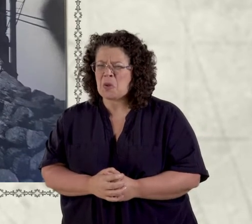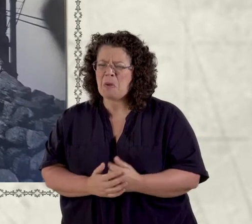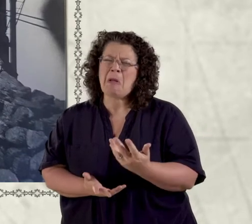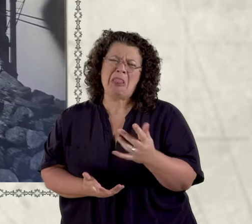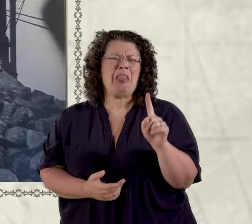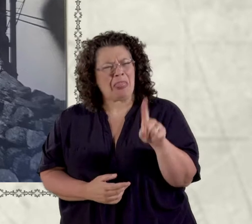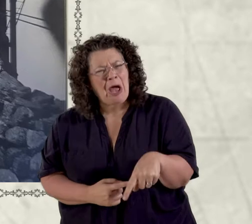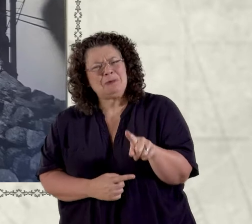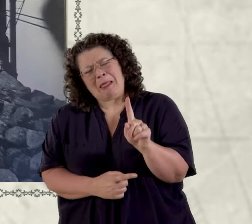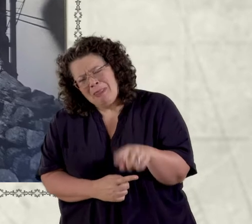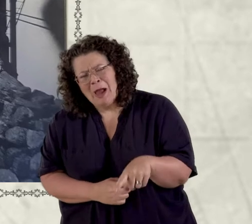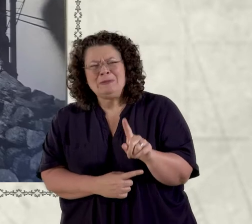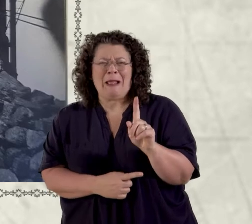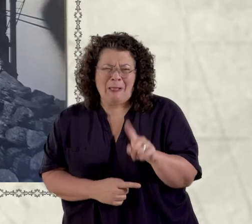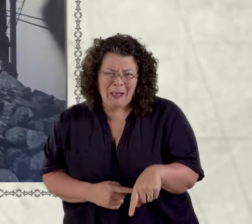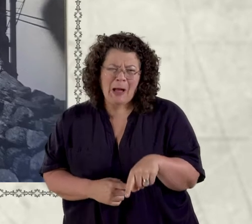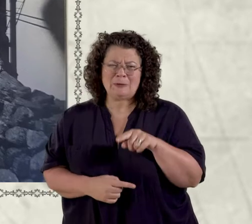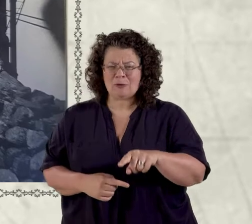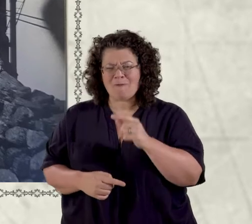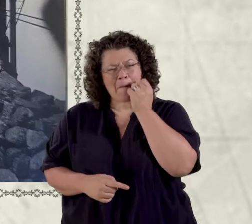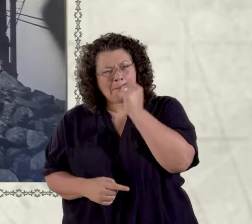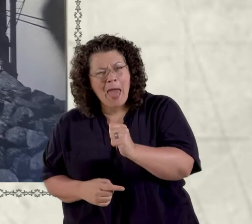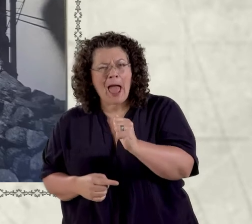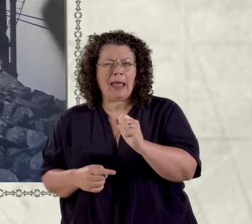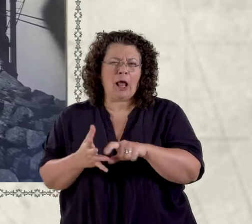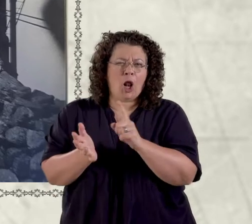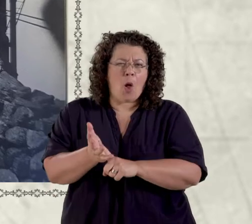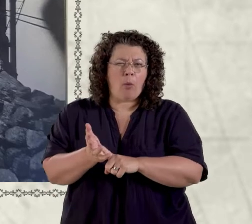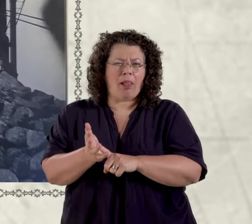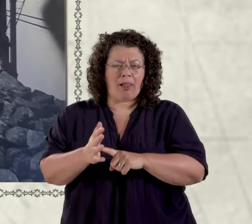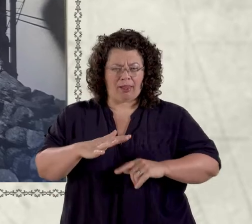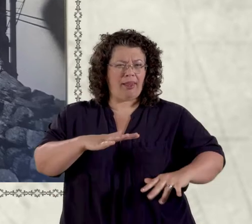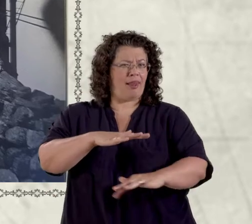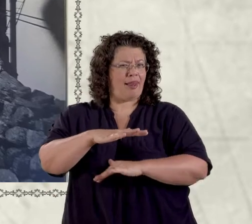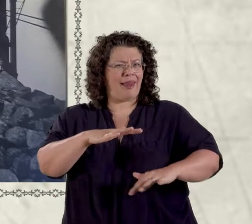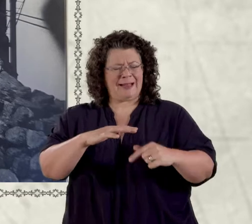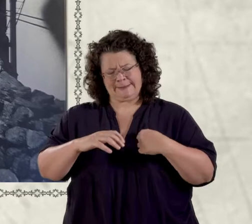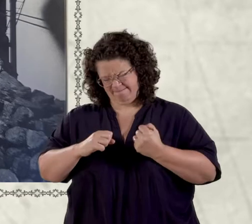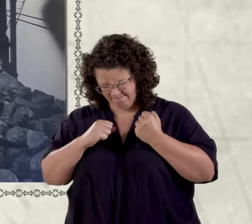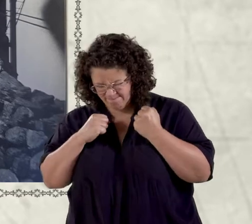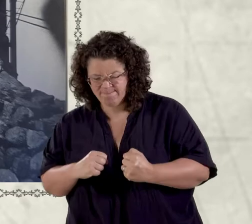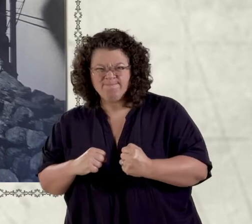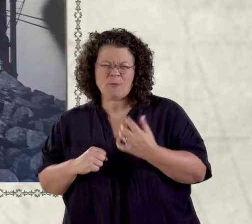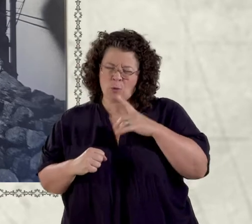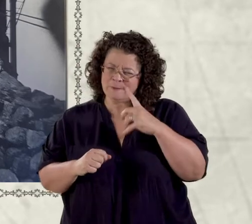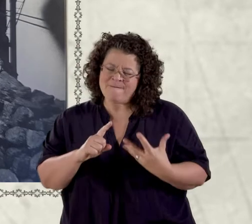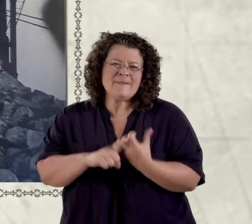of tons of this black gold under our feet and i was determined to find it dig